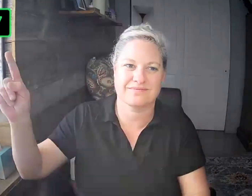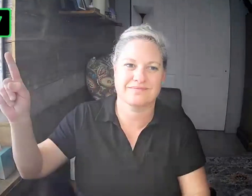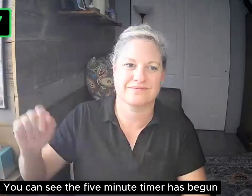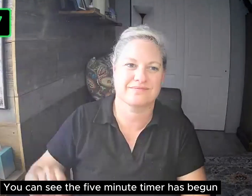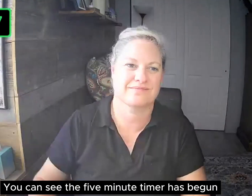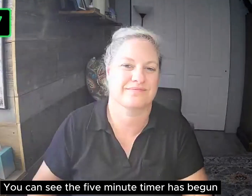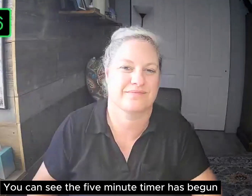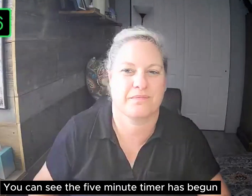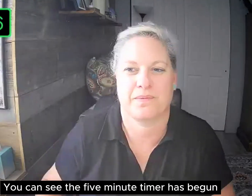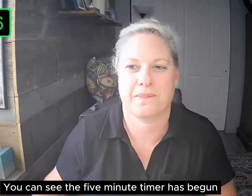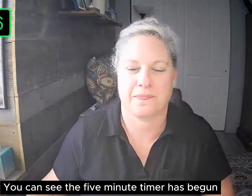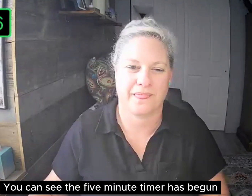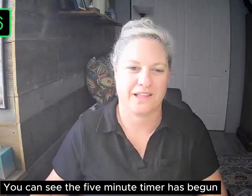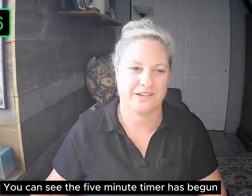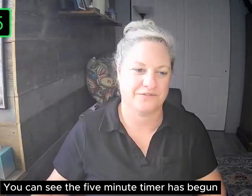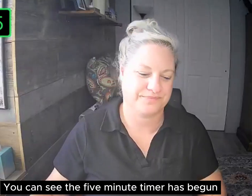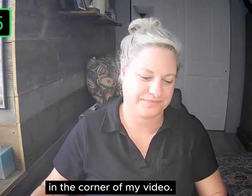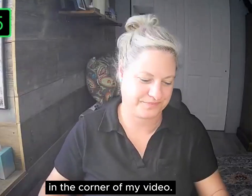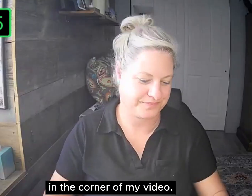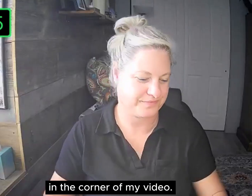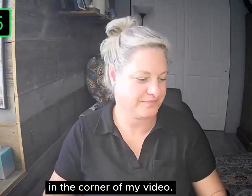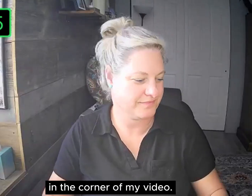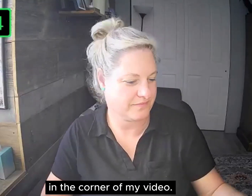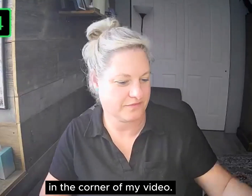So you can see the 5 minute timer has begun in the corner of my video.